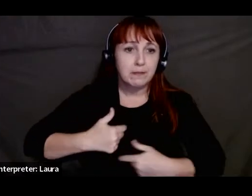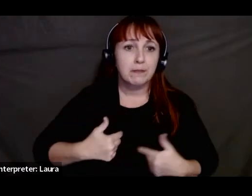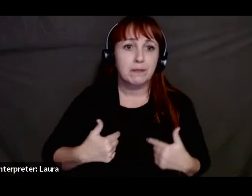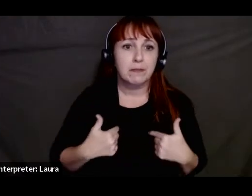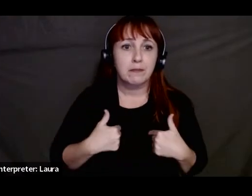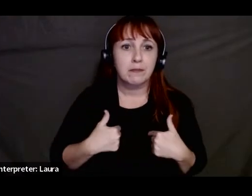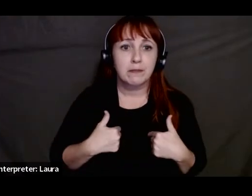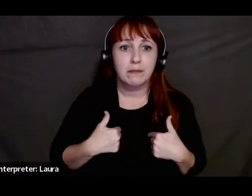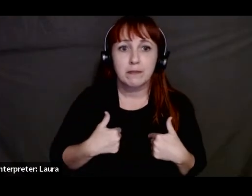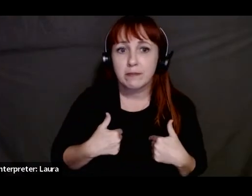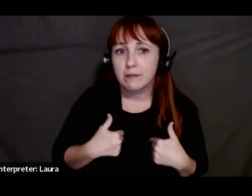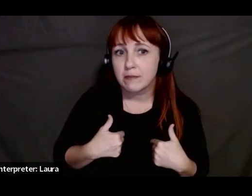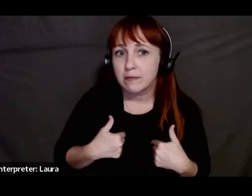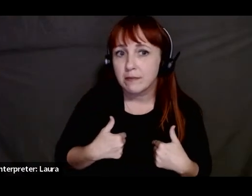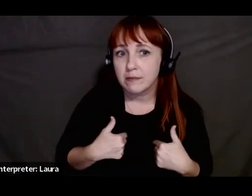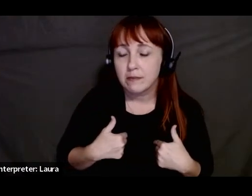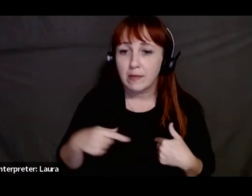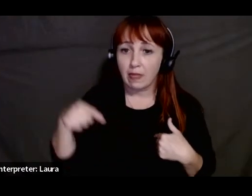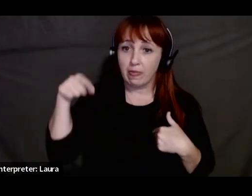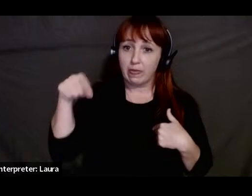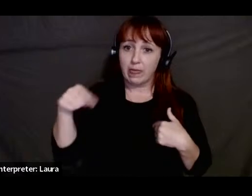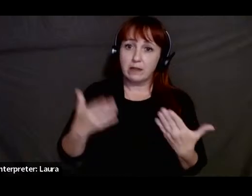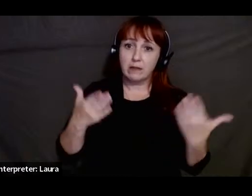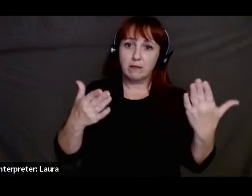The EIS is inaccessible to me